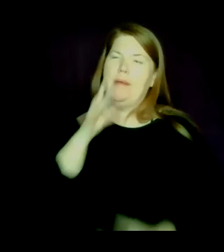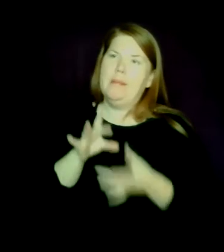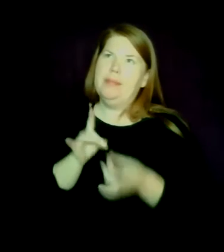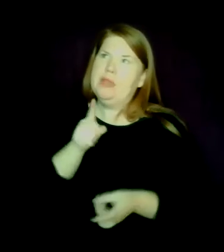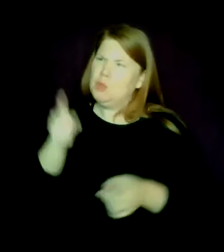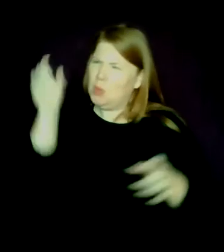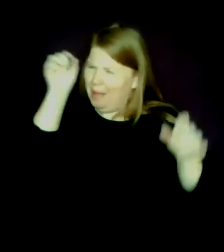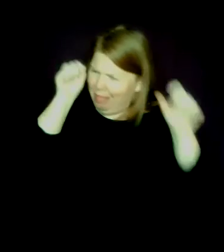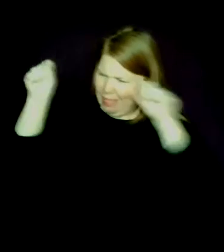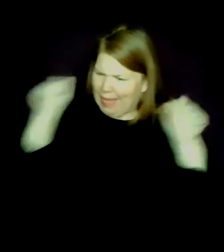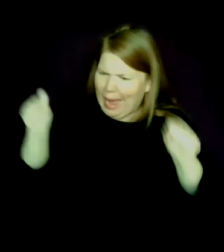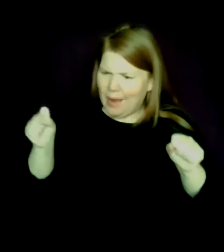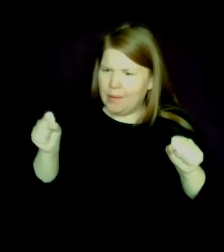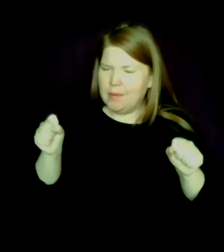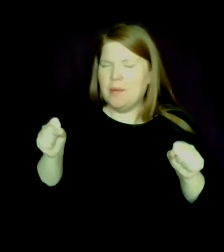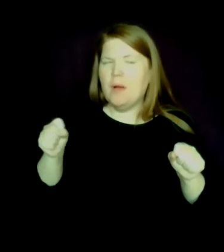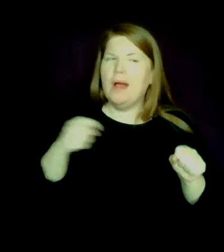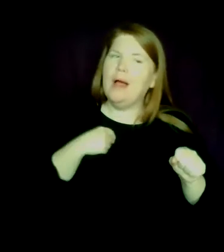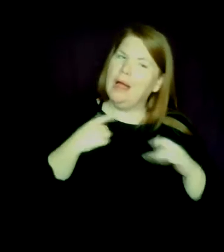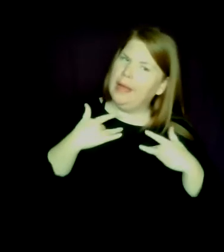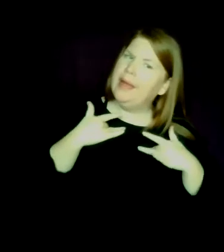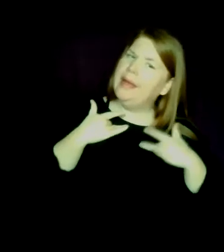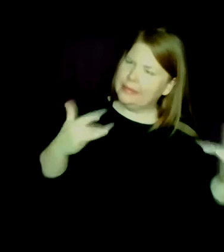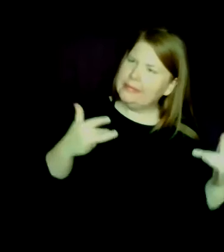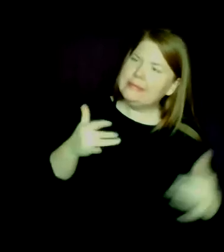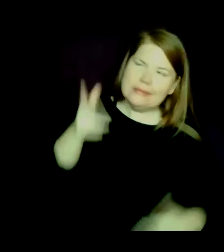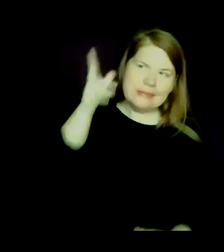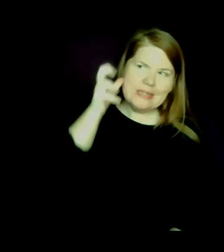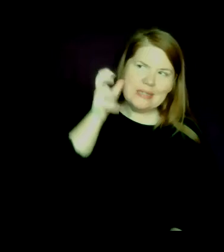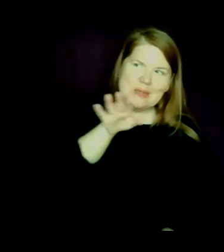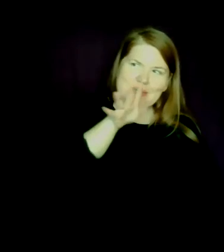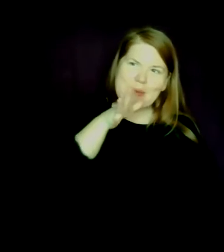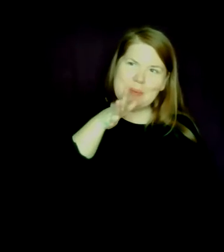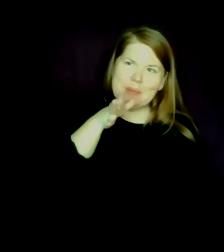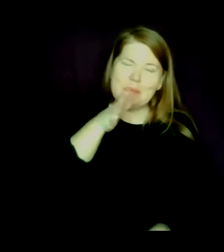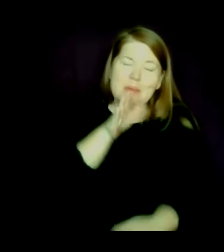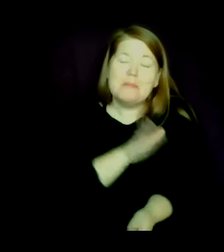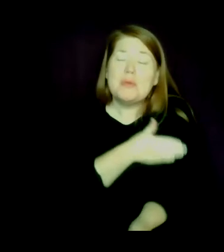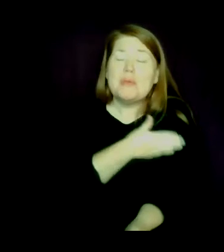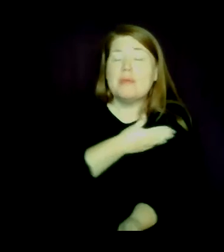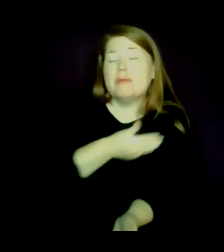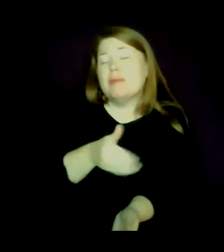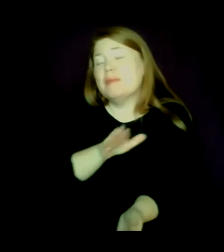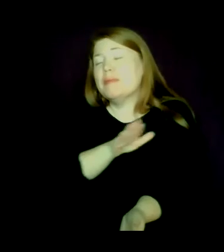morning, I can usually hear her humming to the music too.